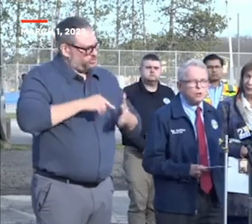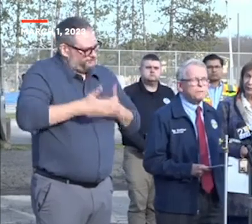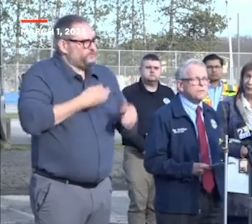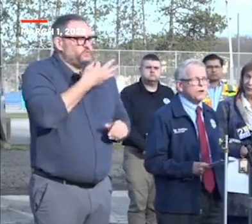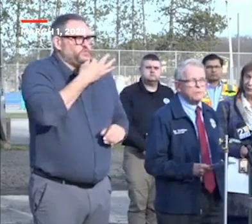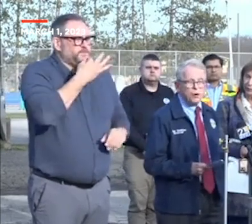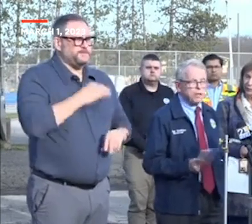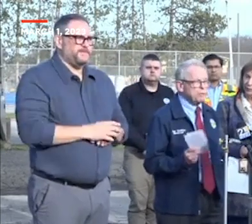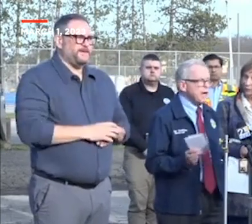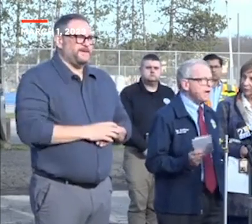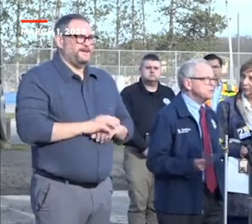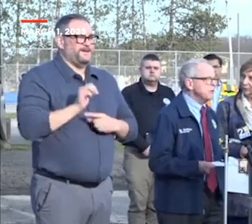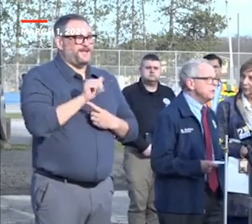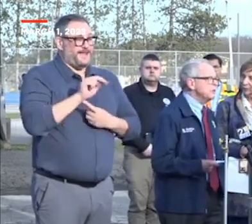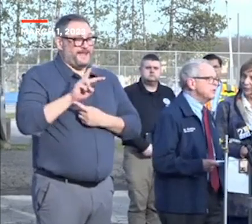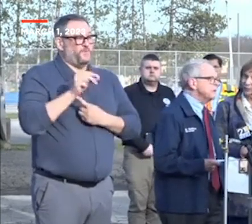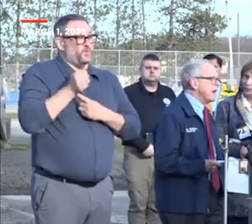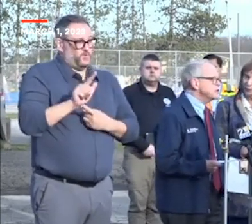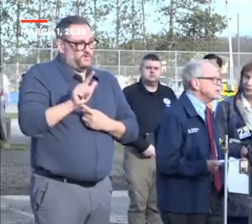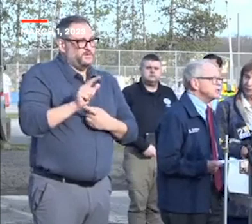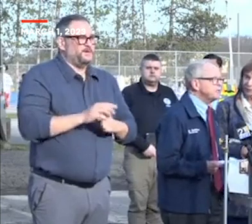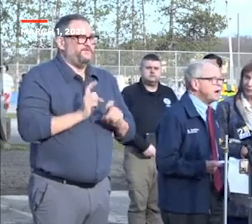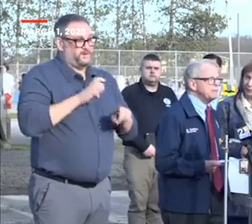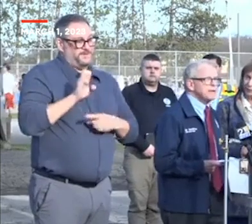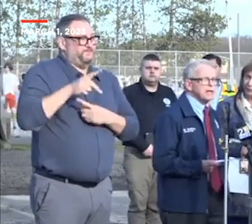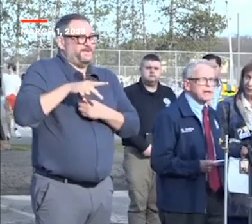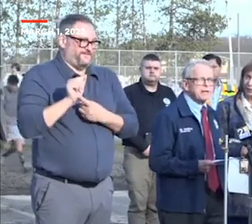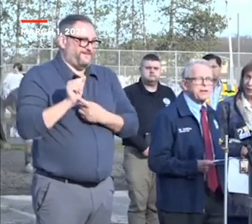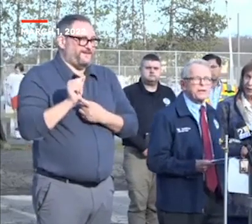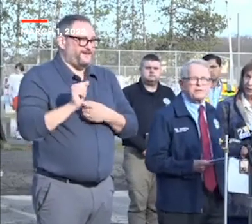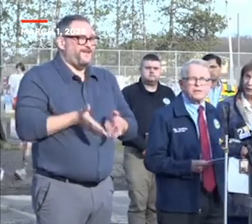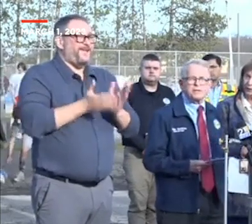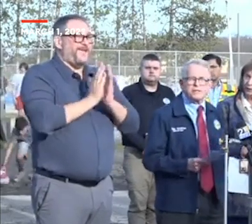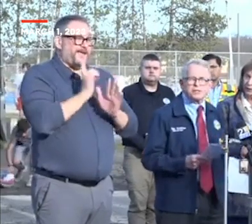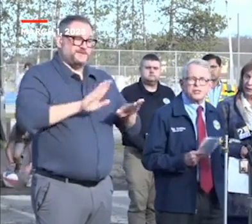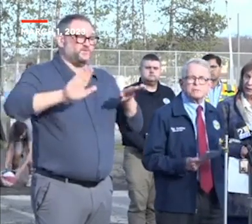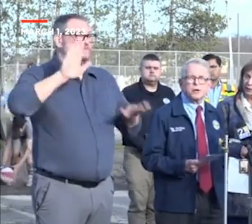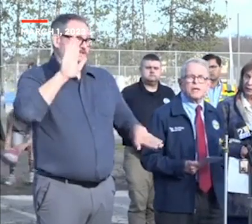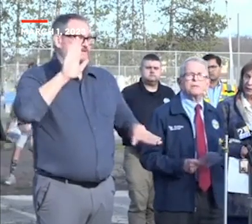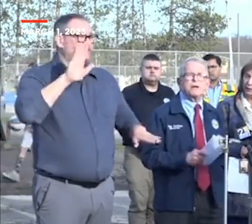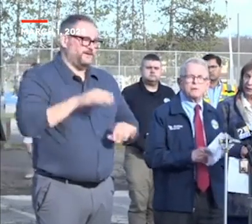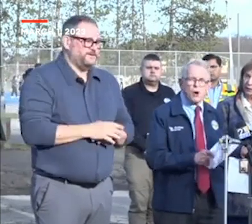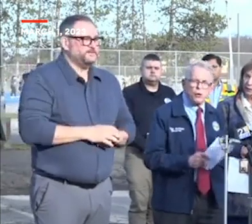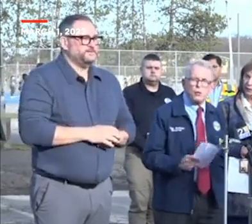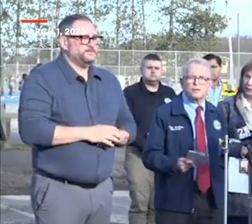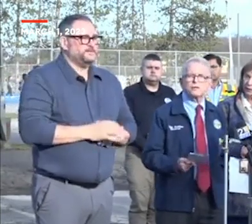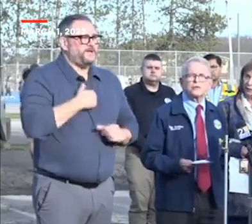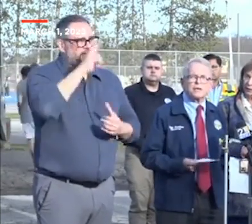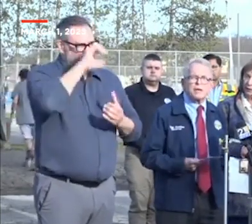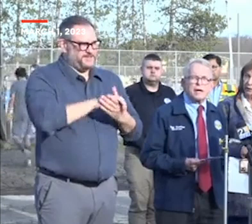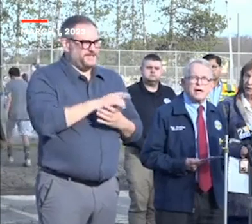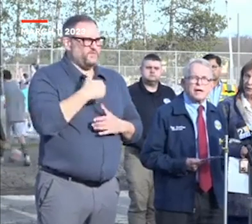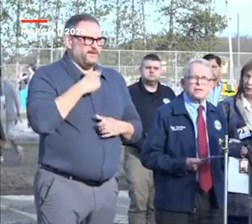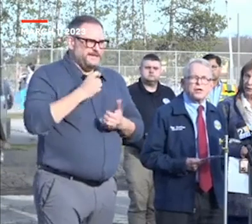Ann Vogel from our EPA is one of the people that's been asked to testify, and I think this testimony from all the